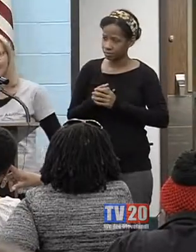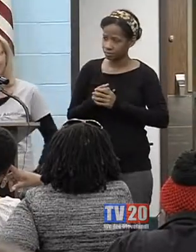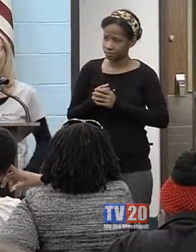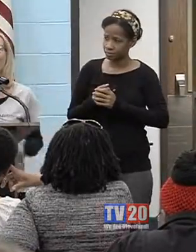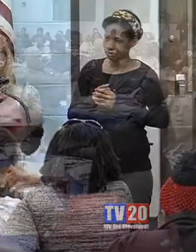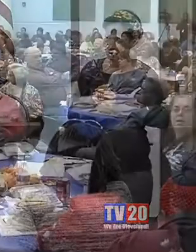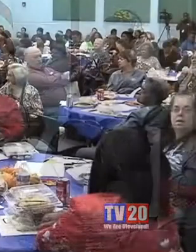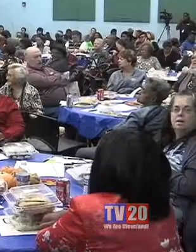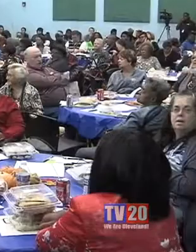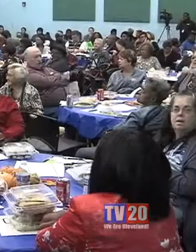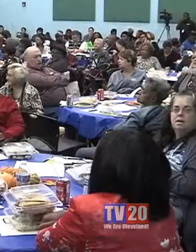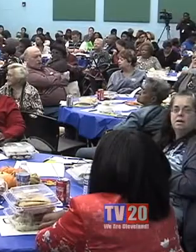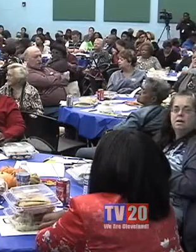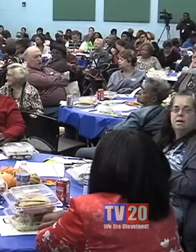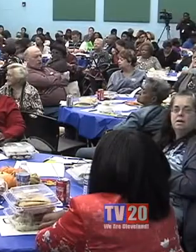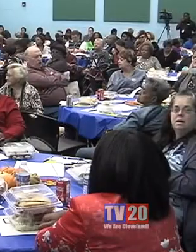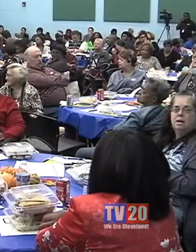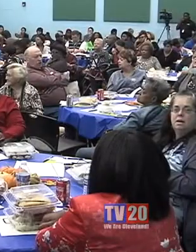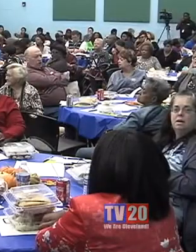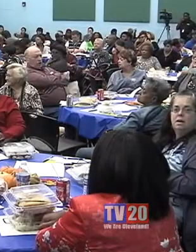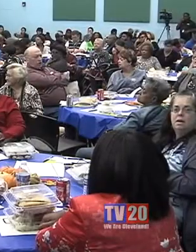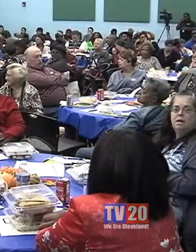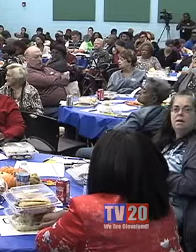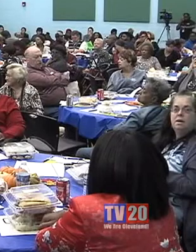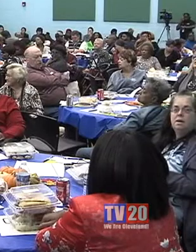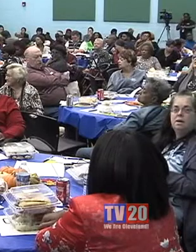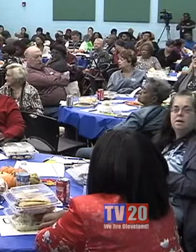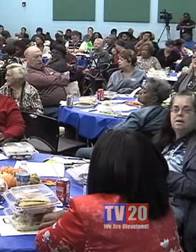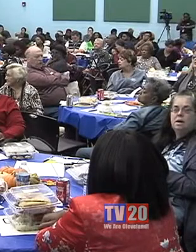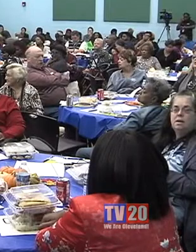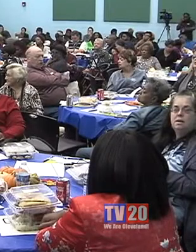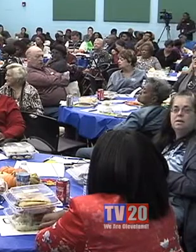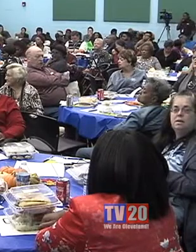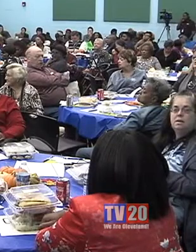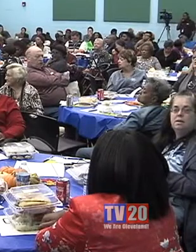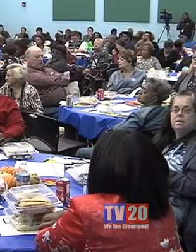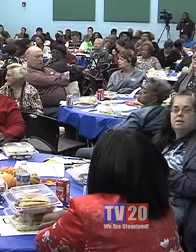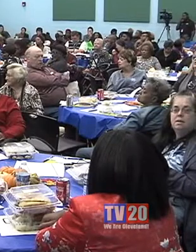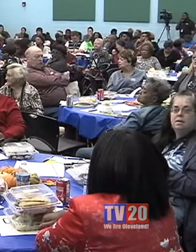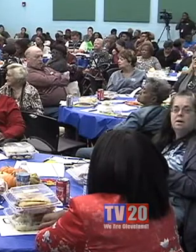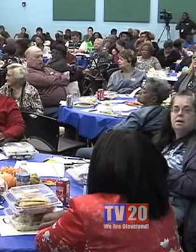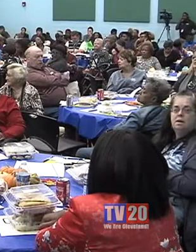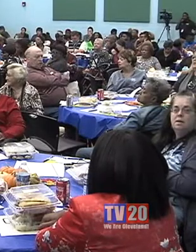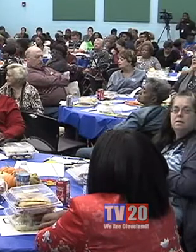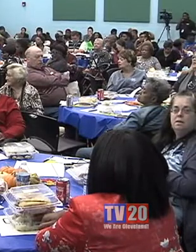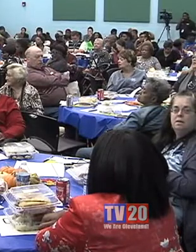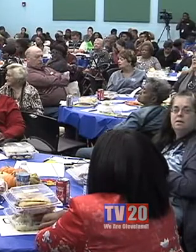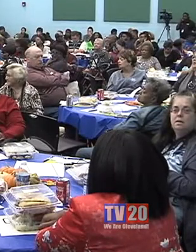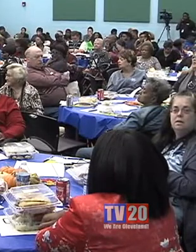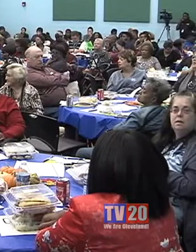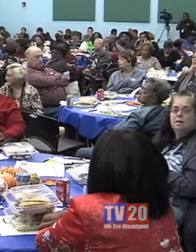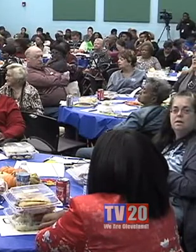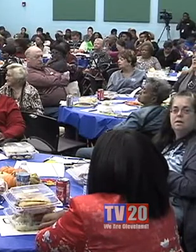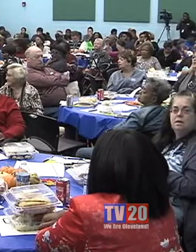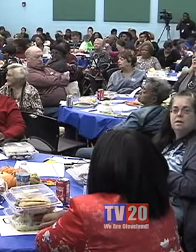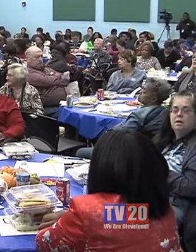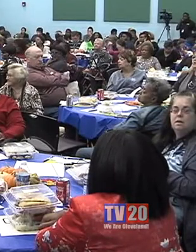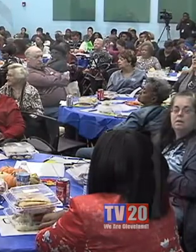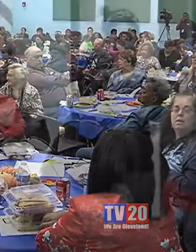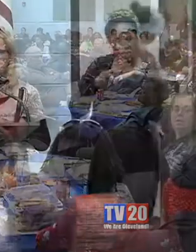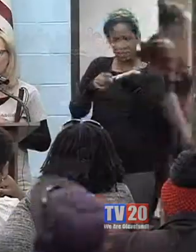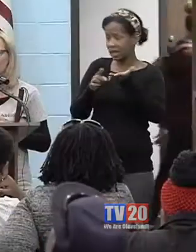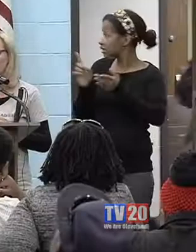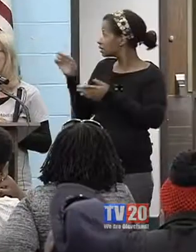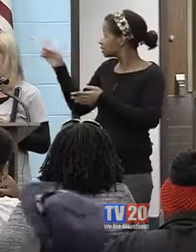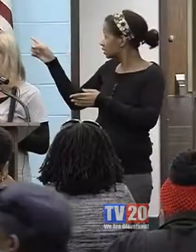bump dots, a low tech item. I'm thinking technology here. So a bump dot, it's a tactile landmark,